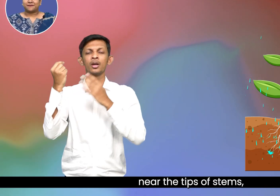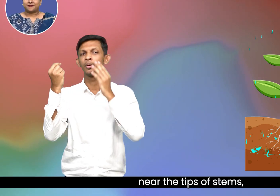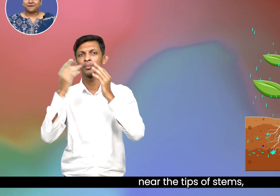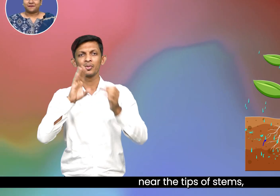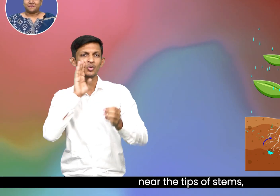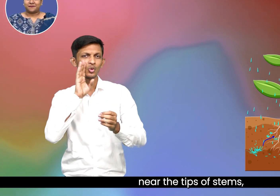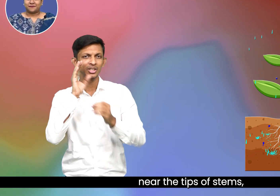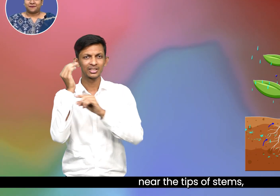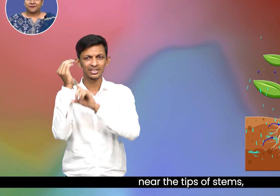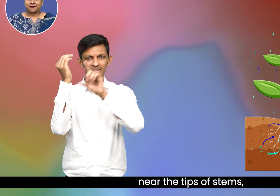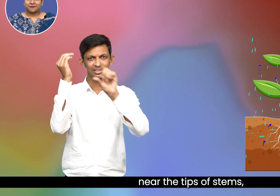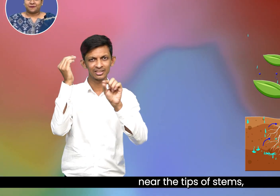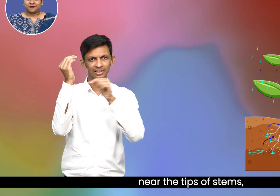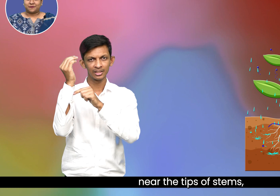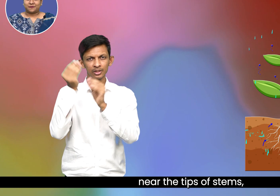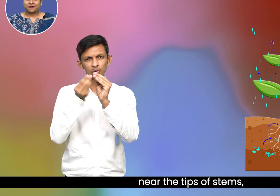stems.